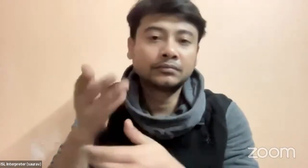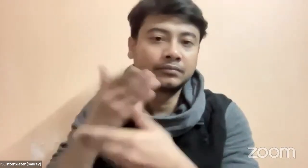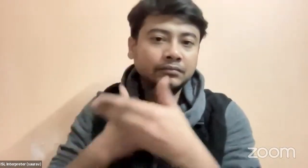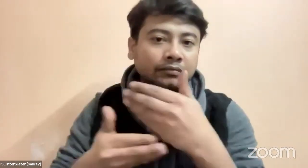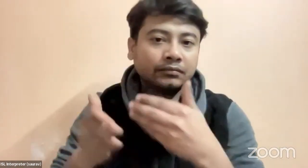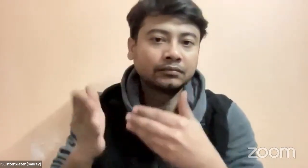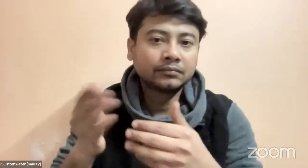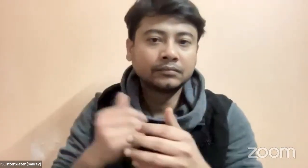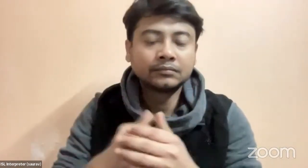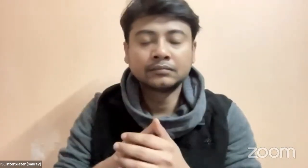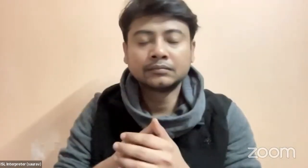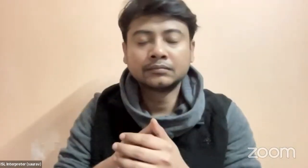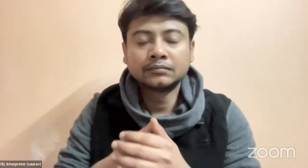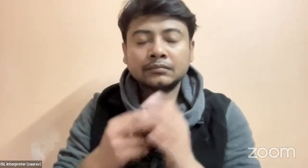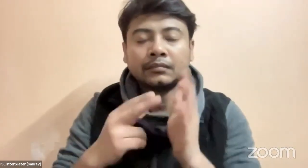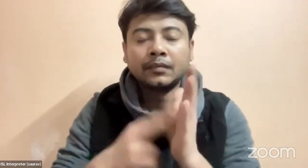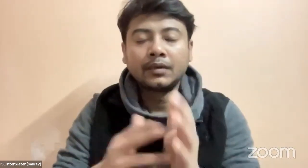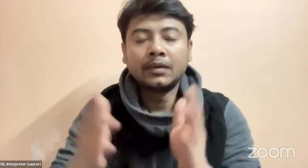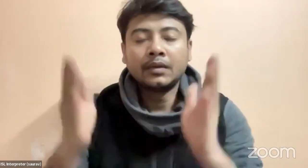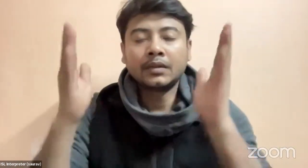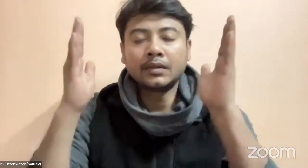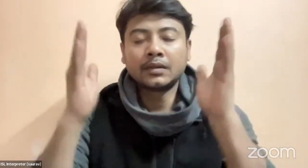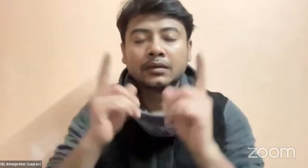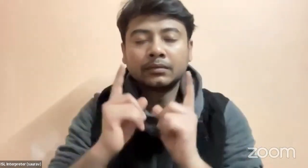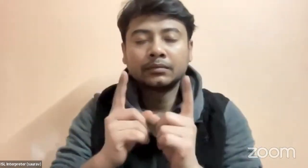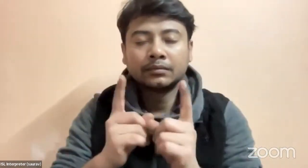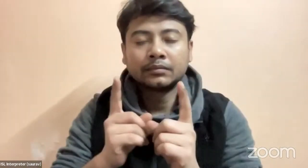in every town and village,